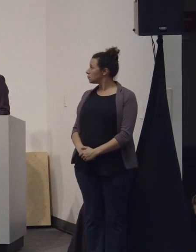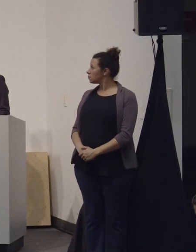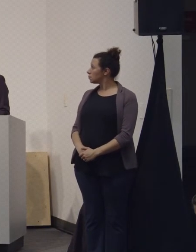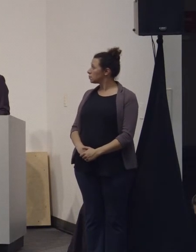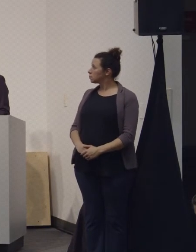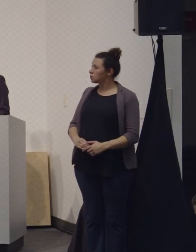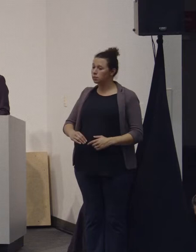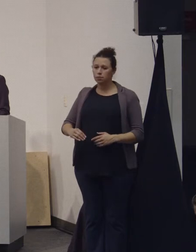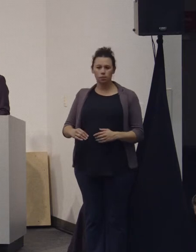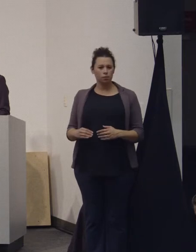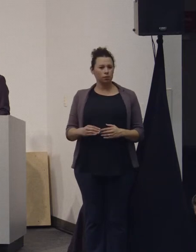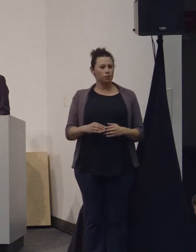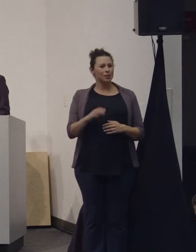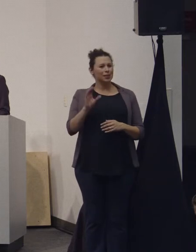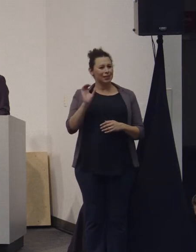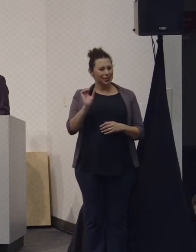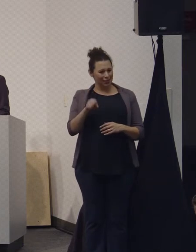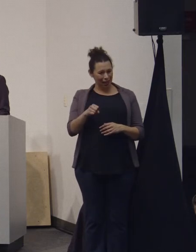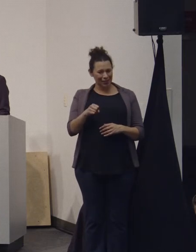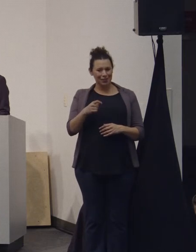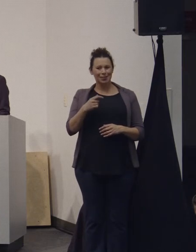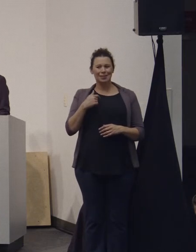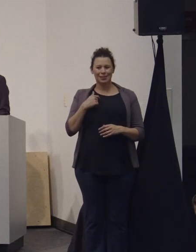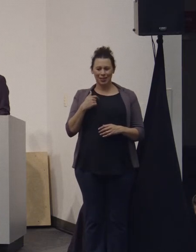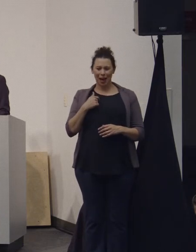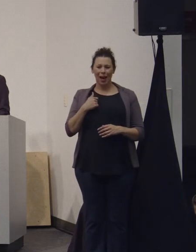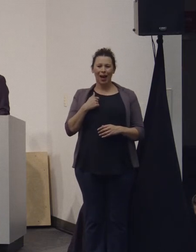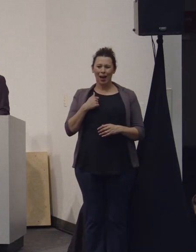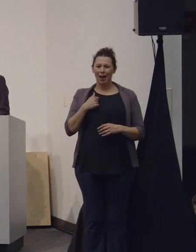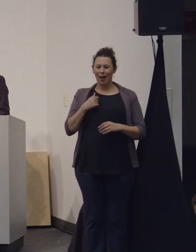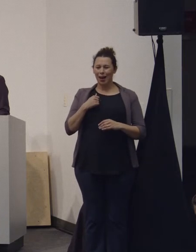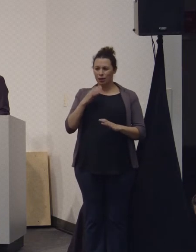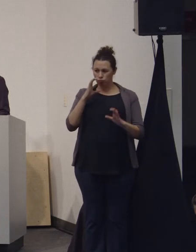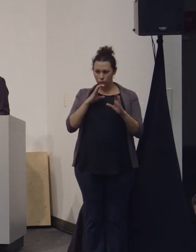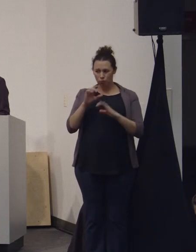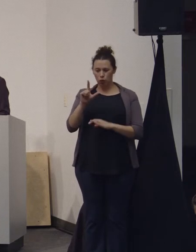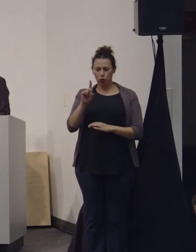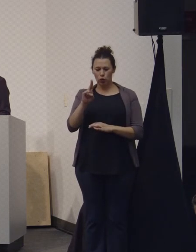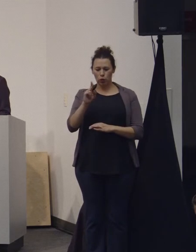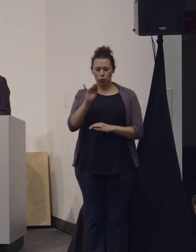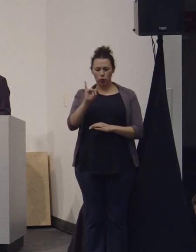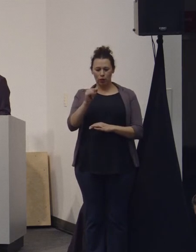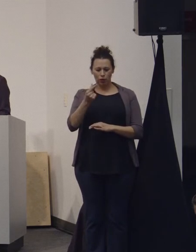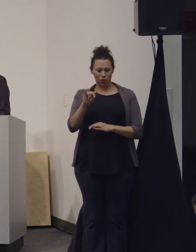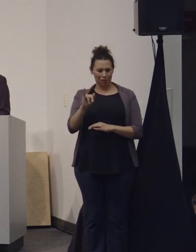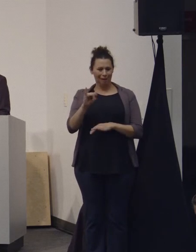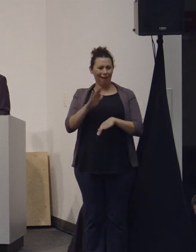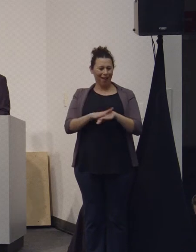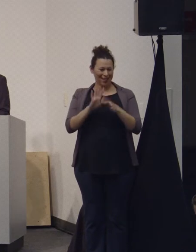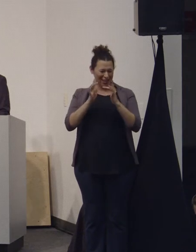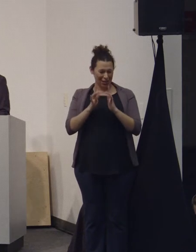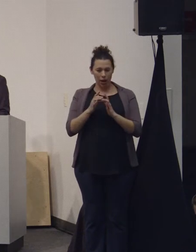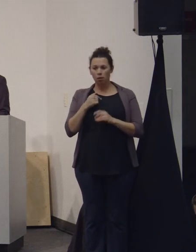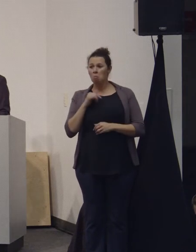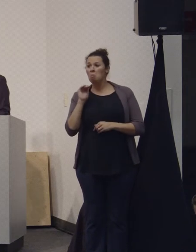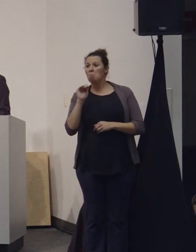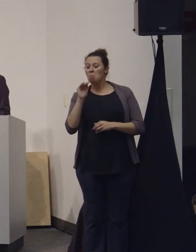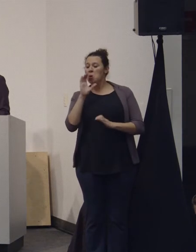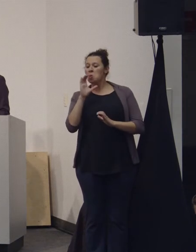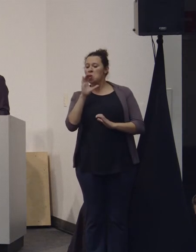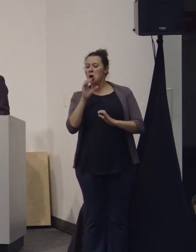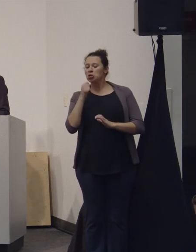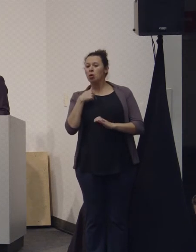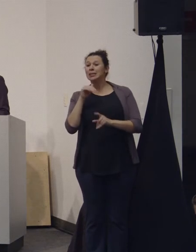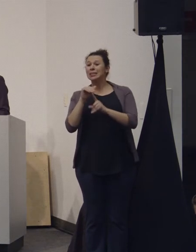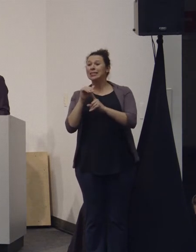And yes, I did stalk Luigi Toscano on the internet so I could inquire about bringing his exhibition